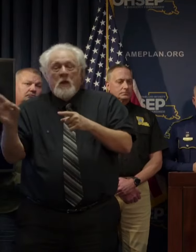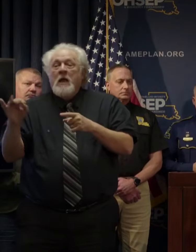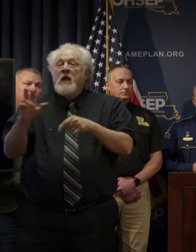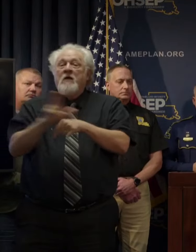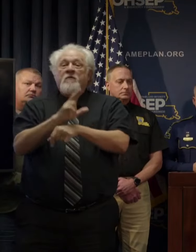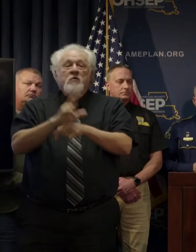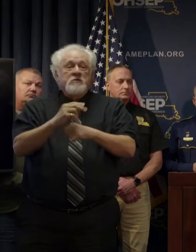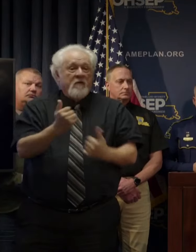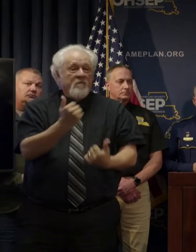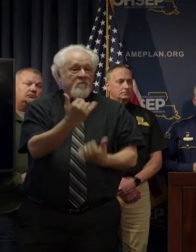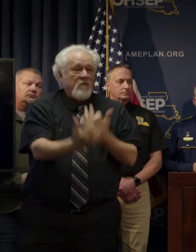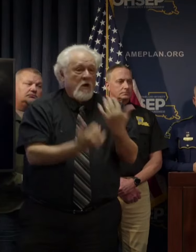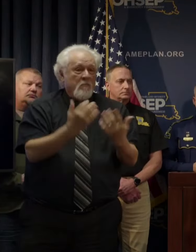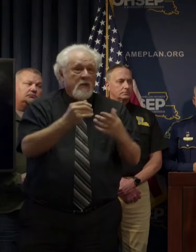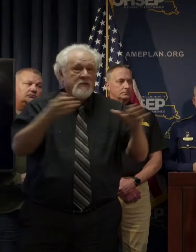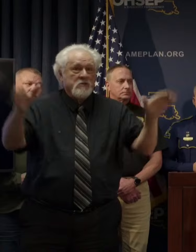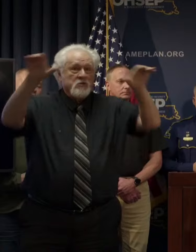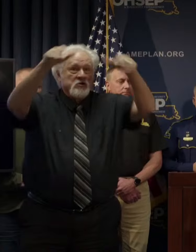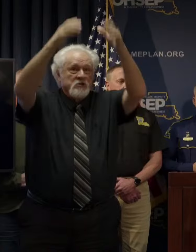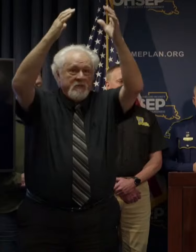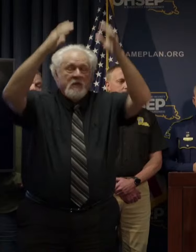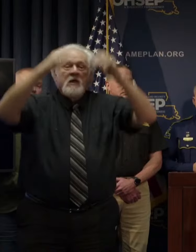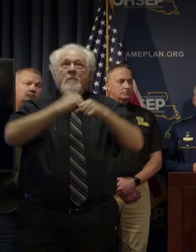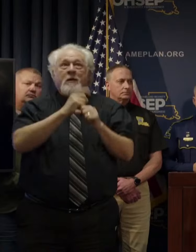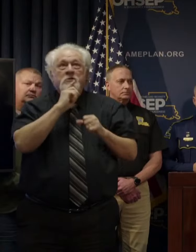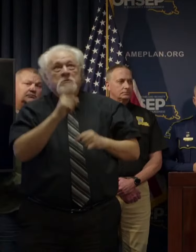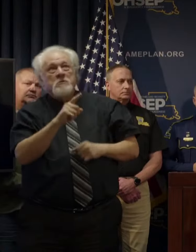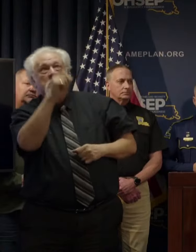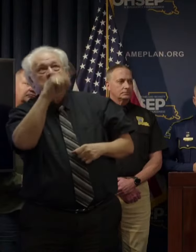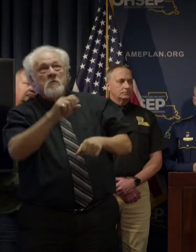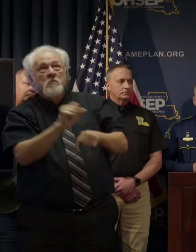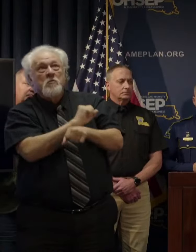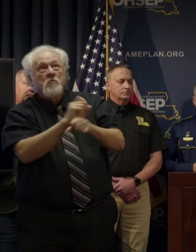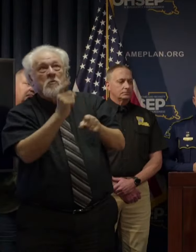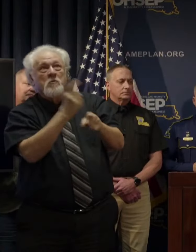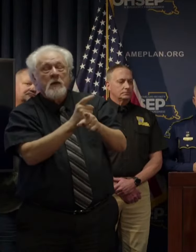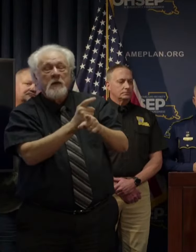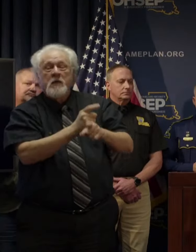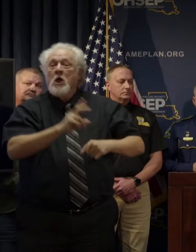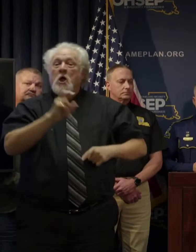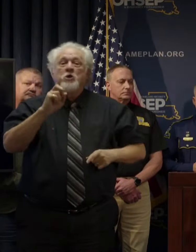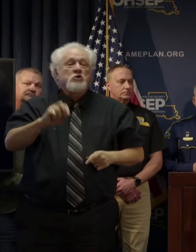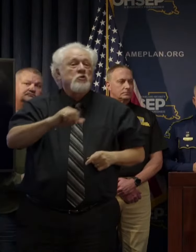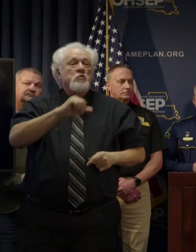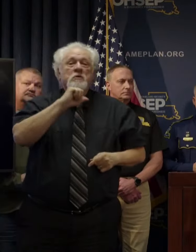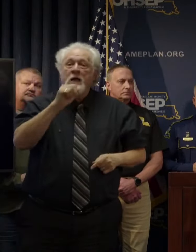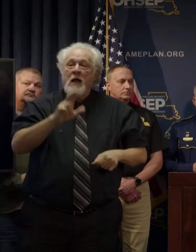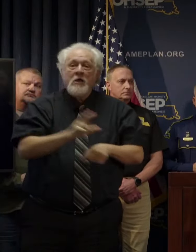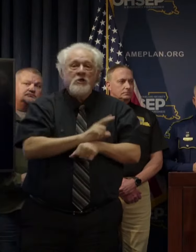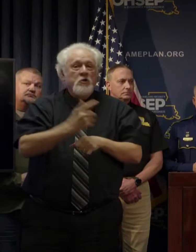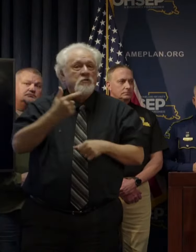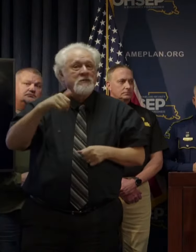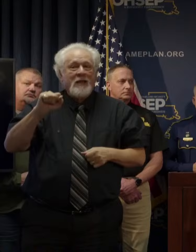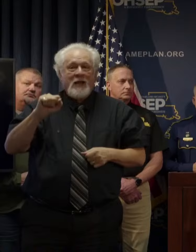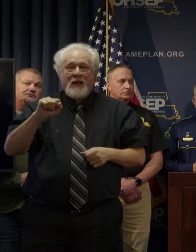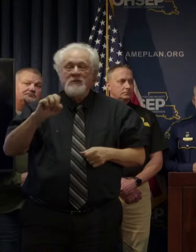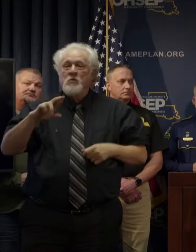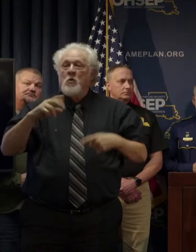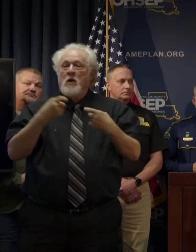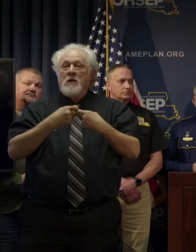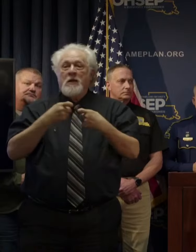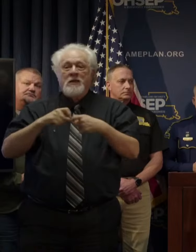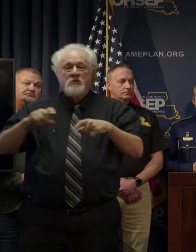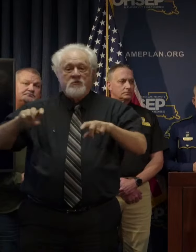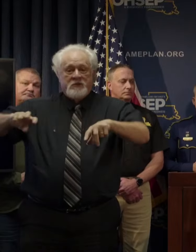a fireplace or a chimney, make sure that it is functioning properly. Do not use gas or electric